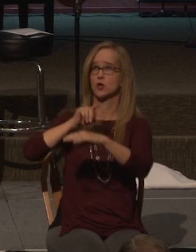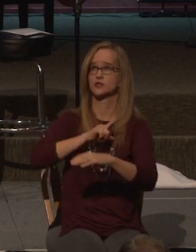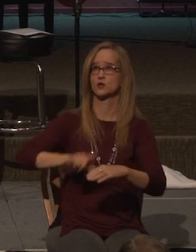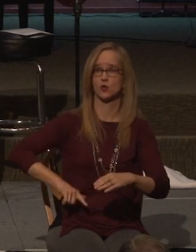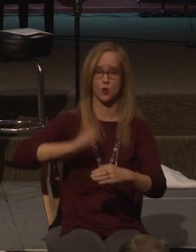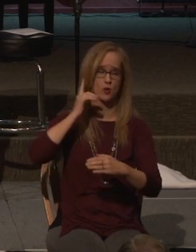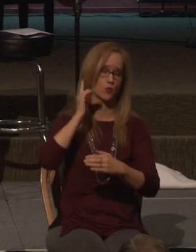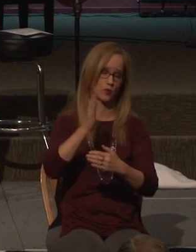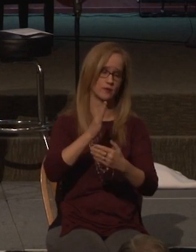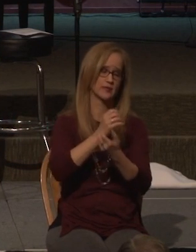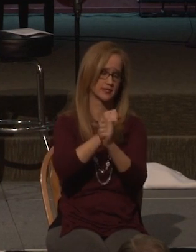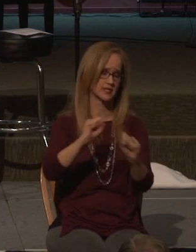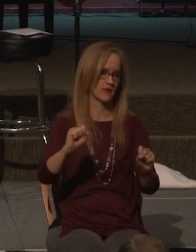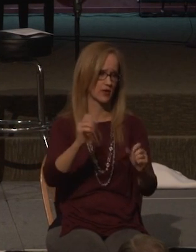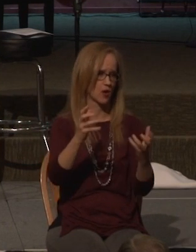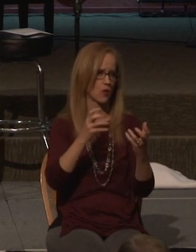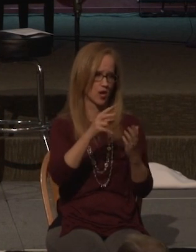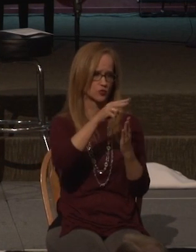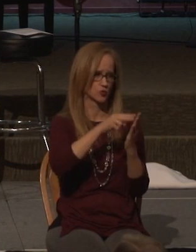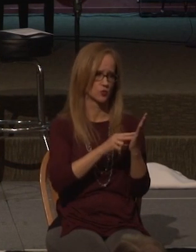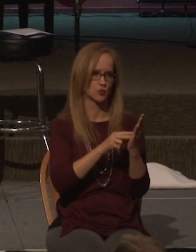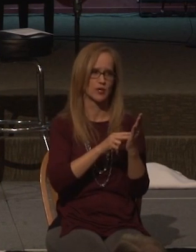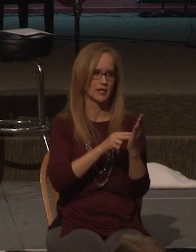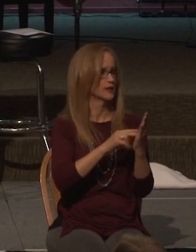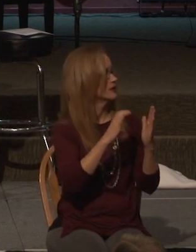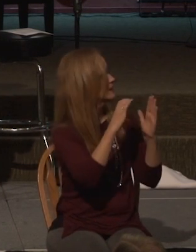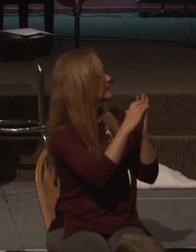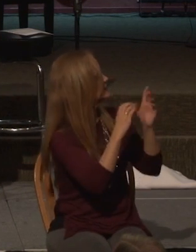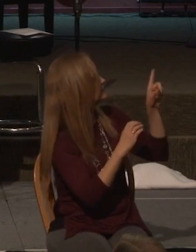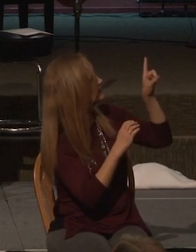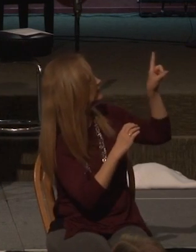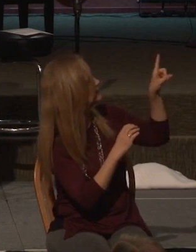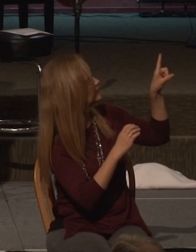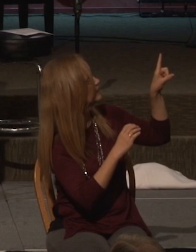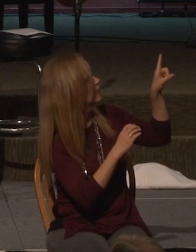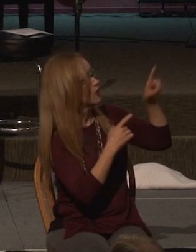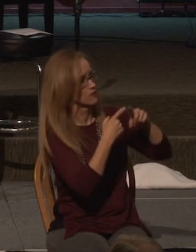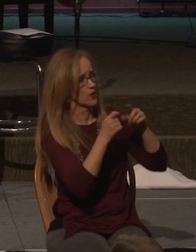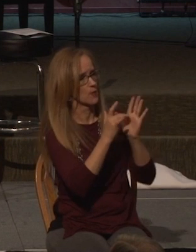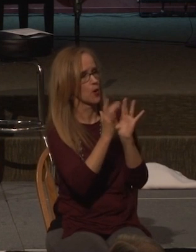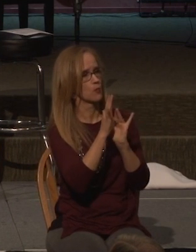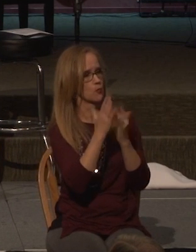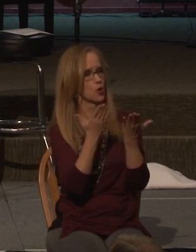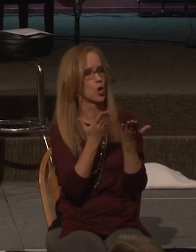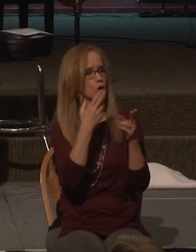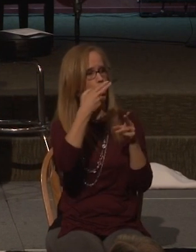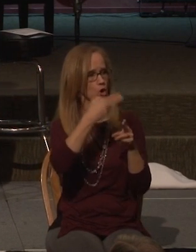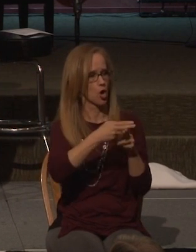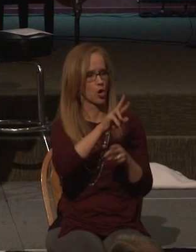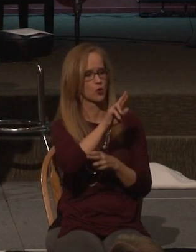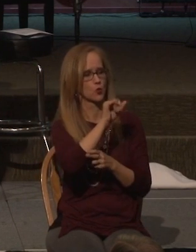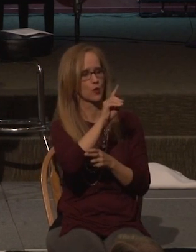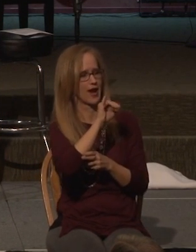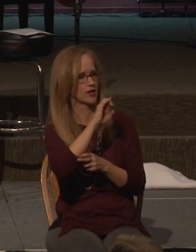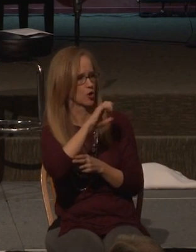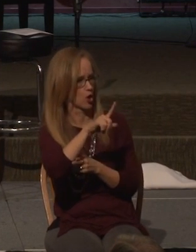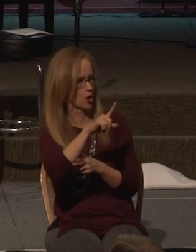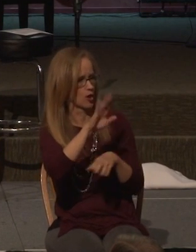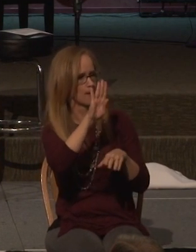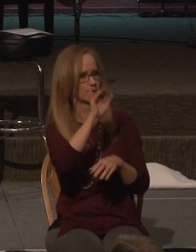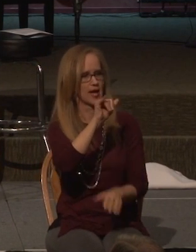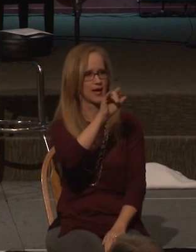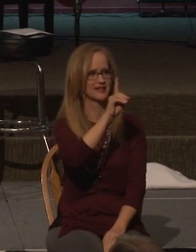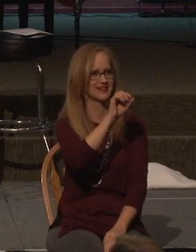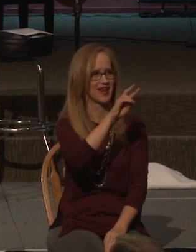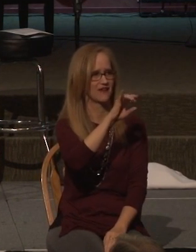saved. I want to read an excerpt, and I'm putting it up here so it sticks a little bit, from a book called Radical by David Platt, and